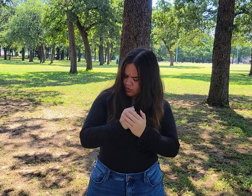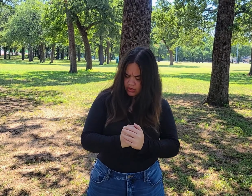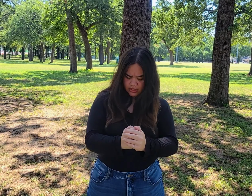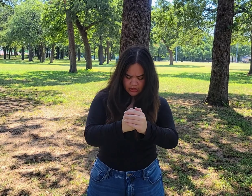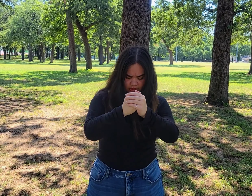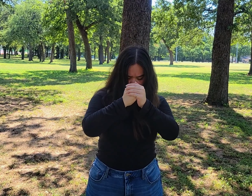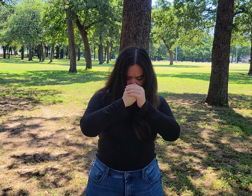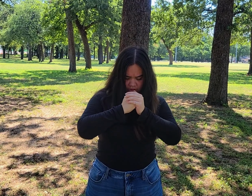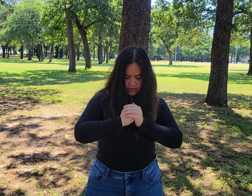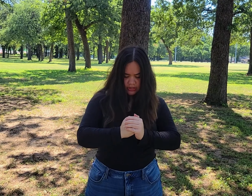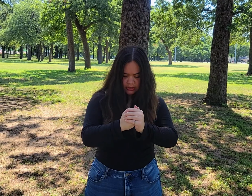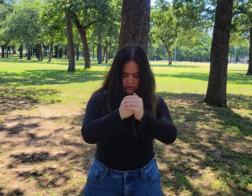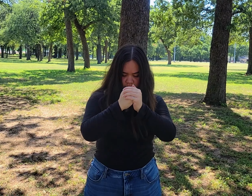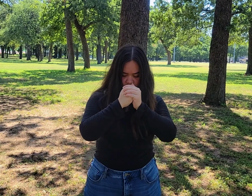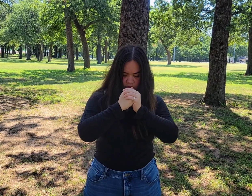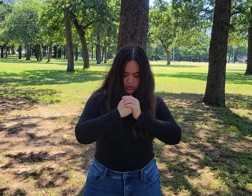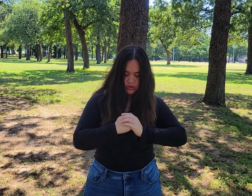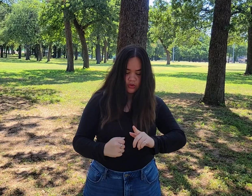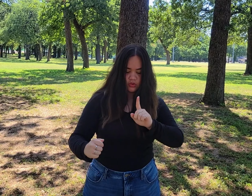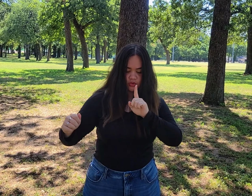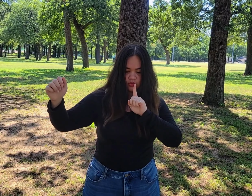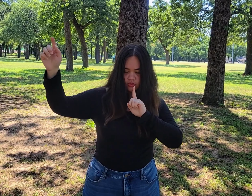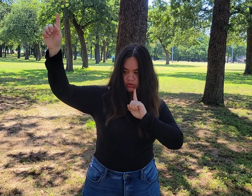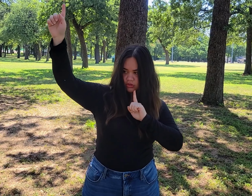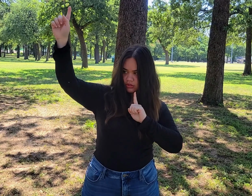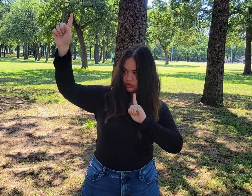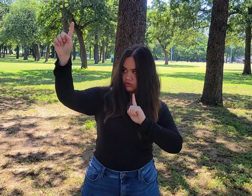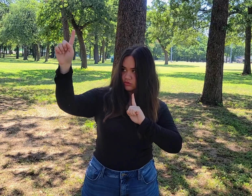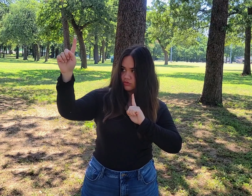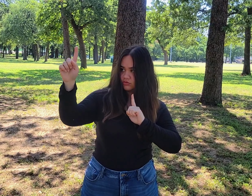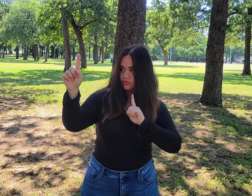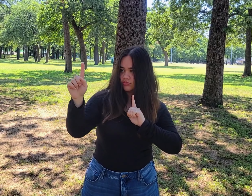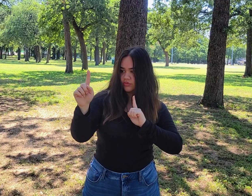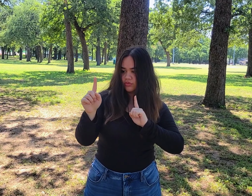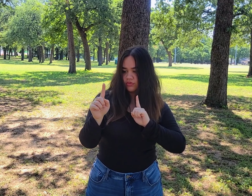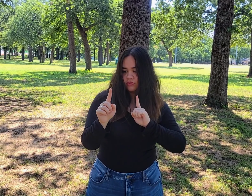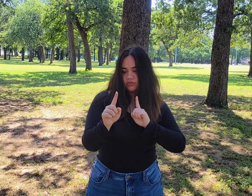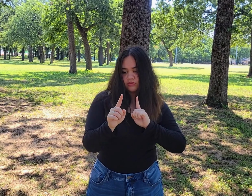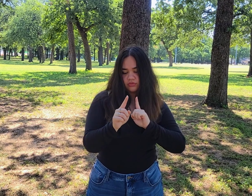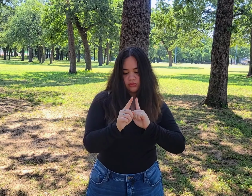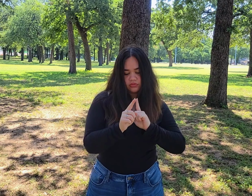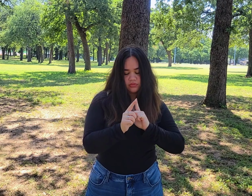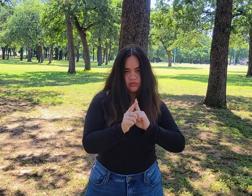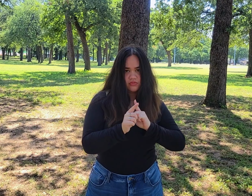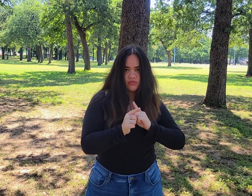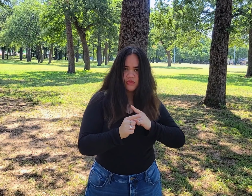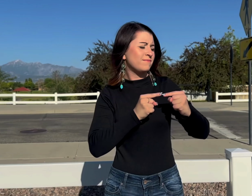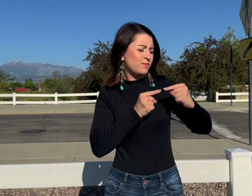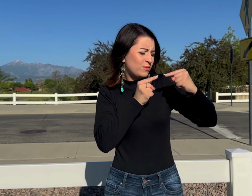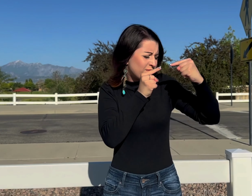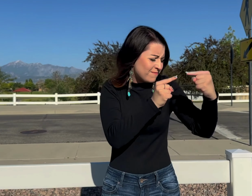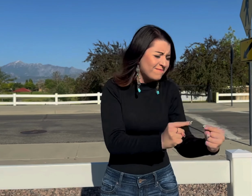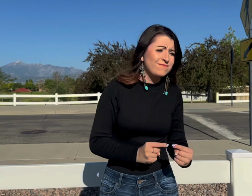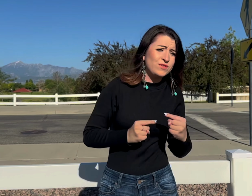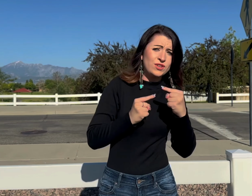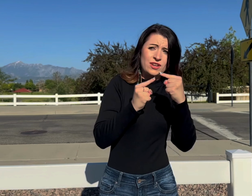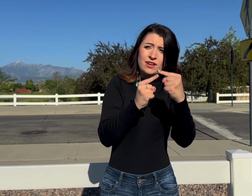are what it takes to know you're near And what if